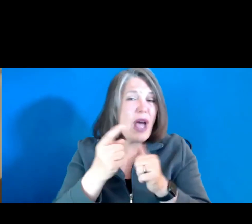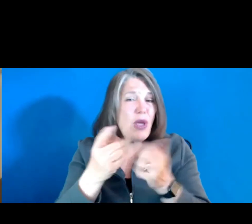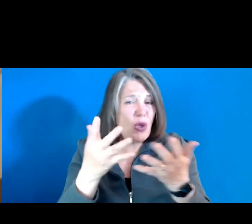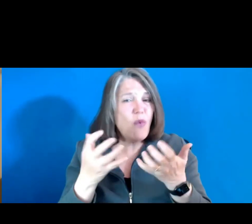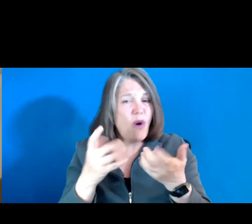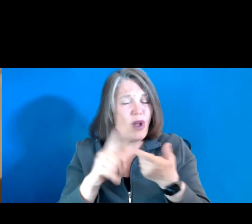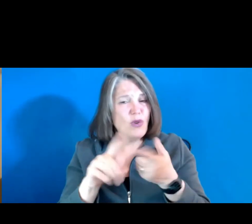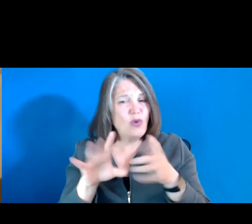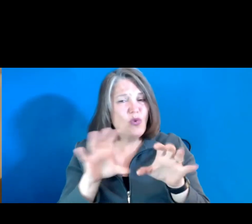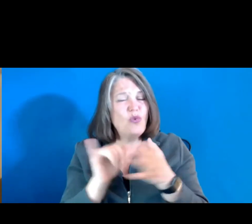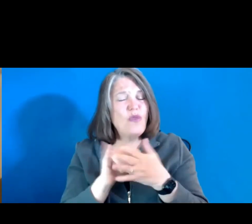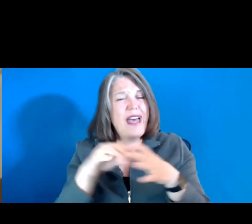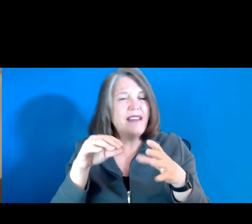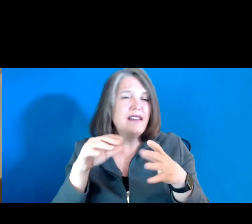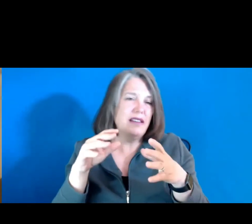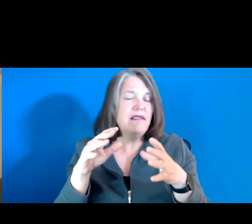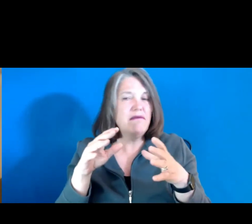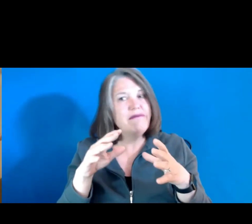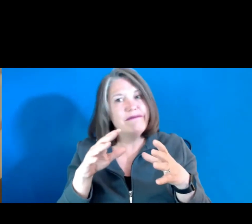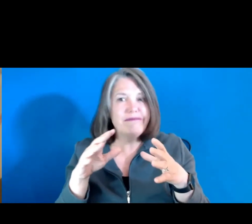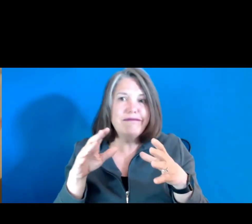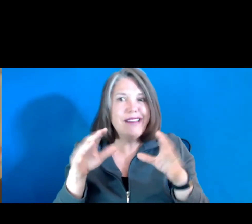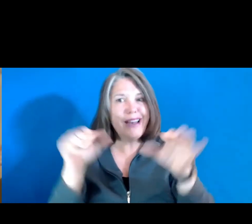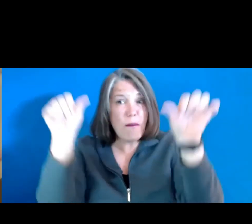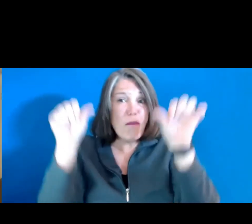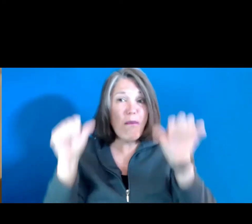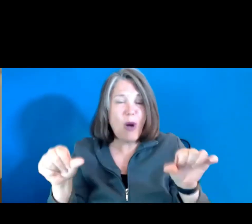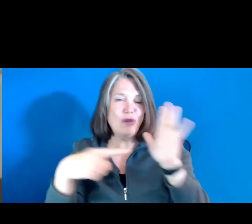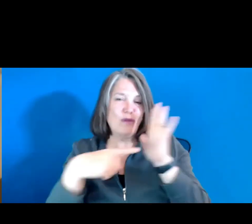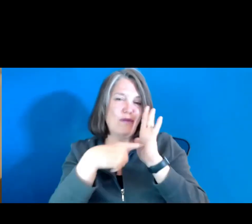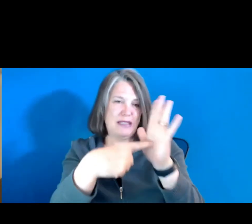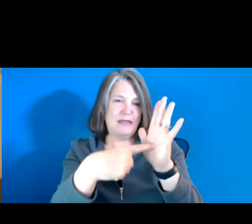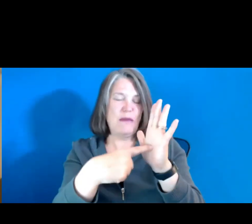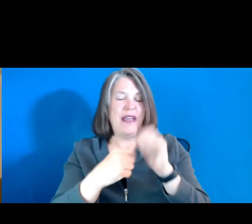do that in essentially a poster display.